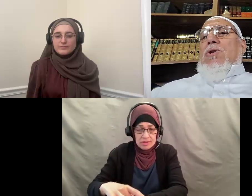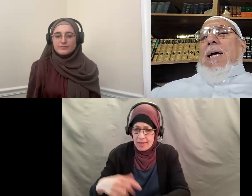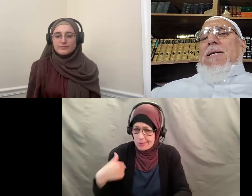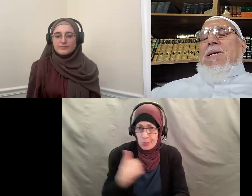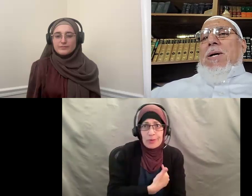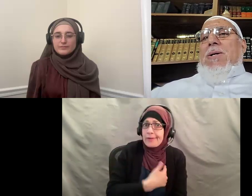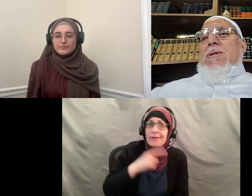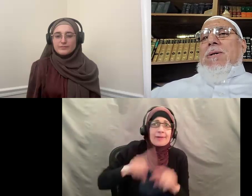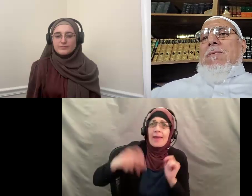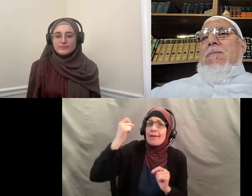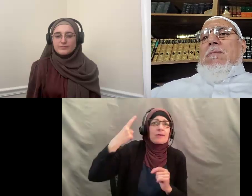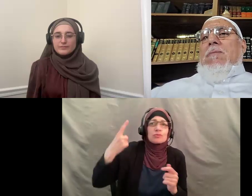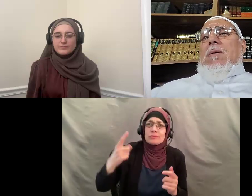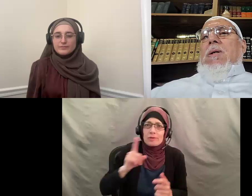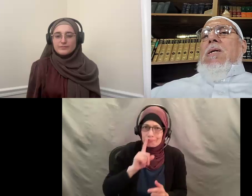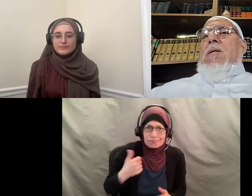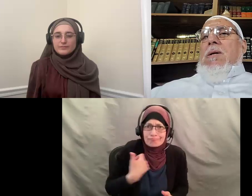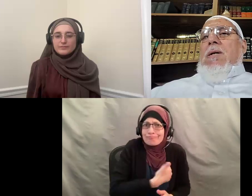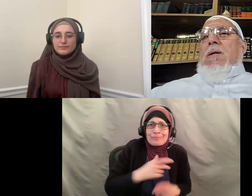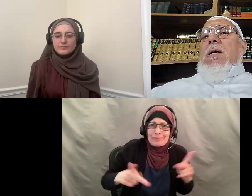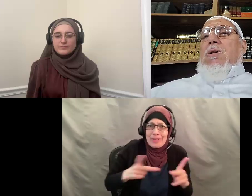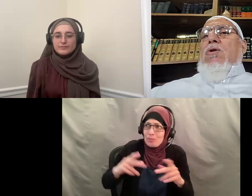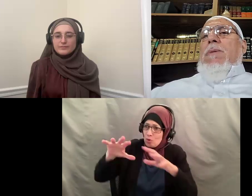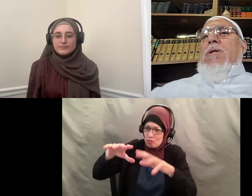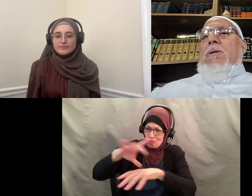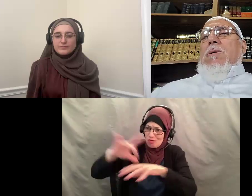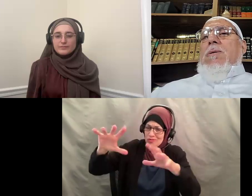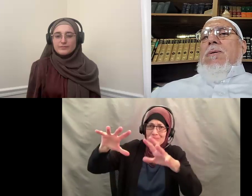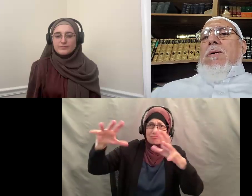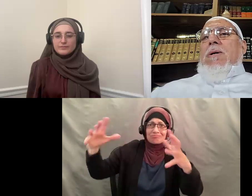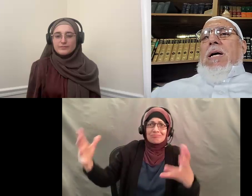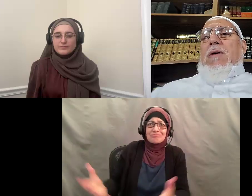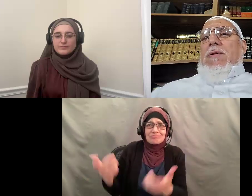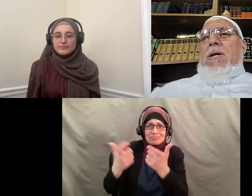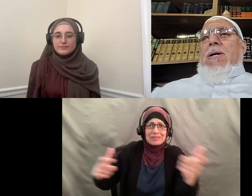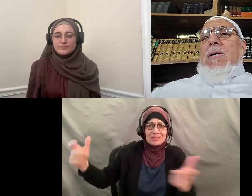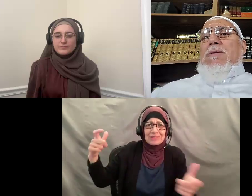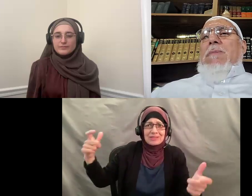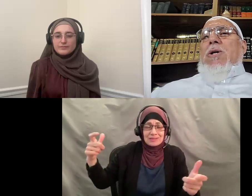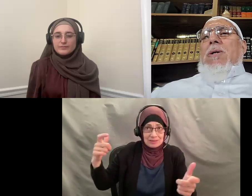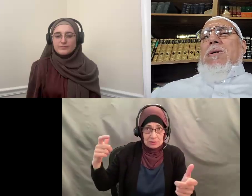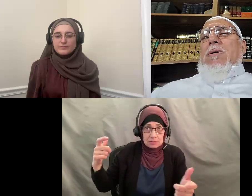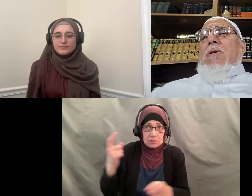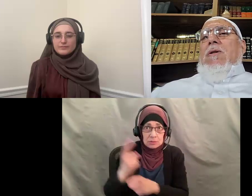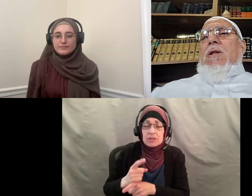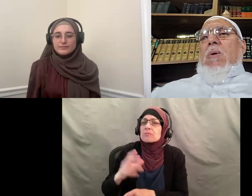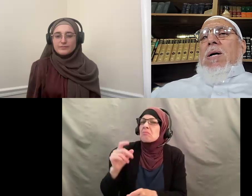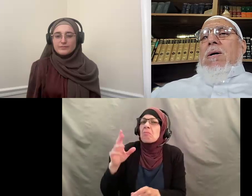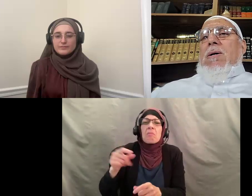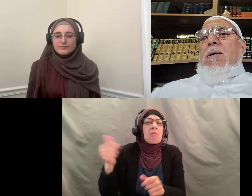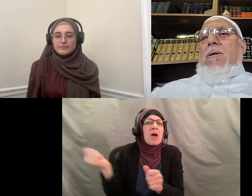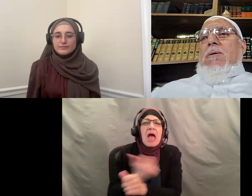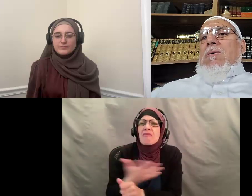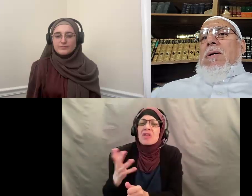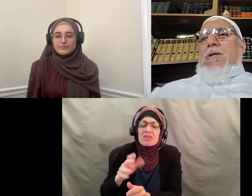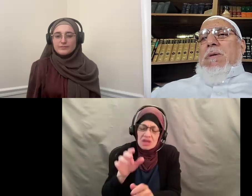as huge as it is created in due measures. Everything is measured. The